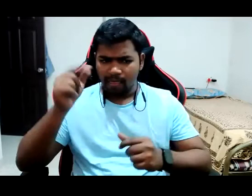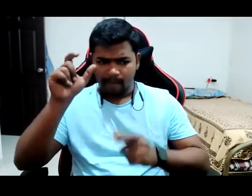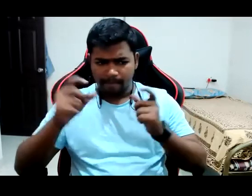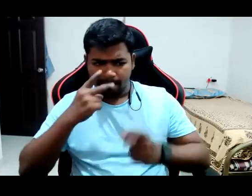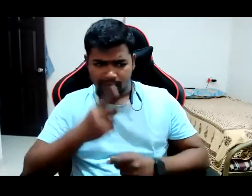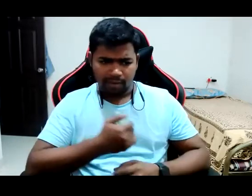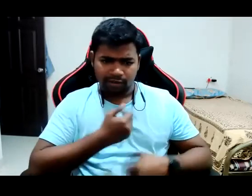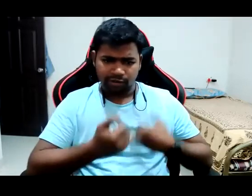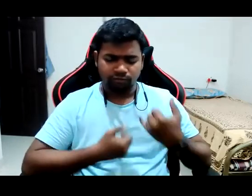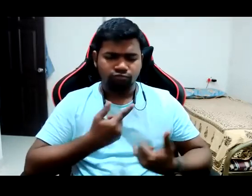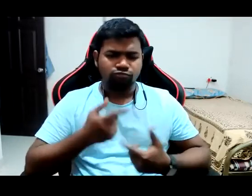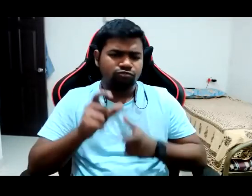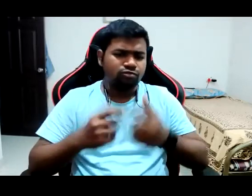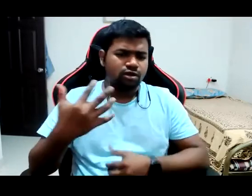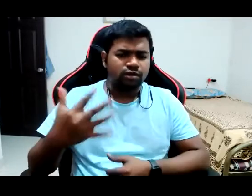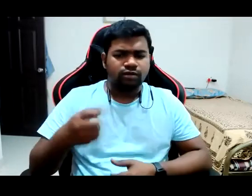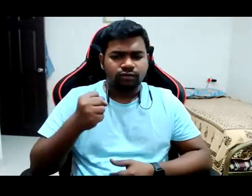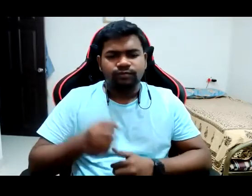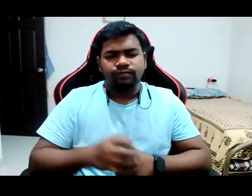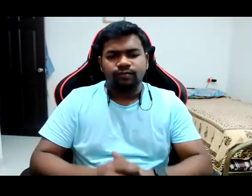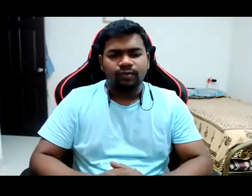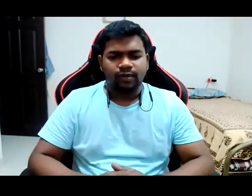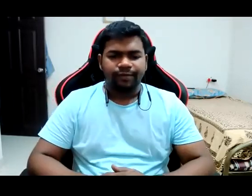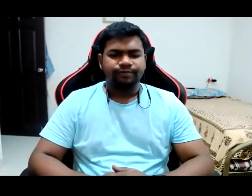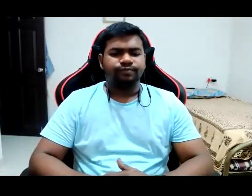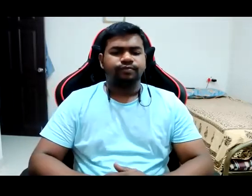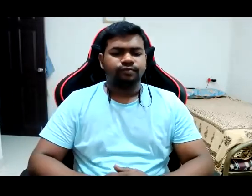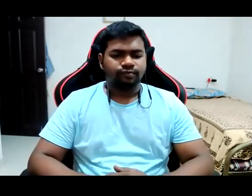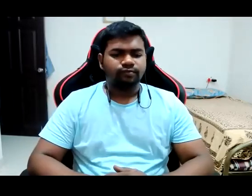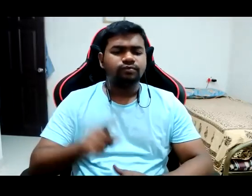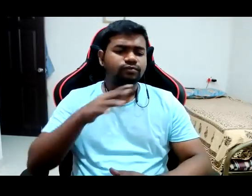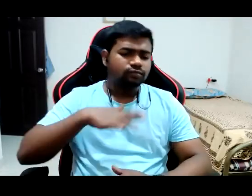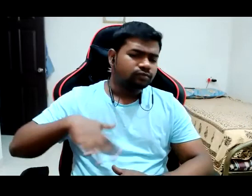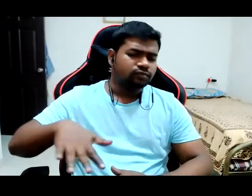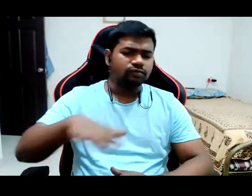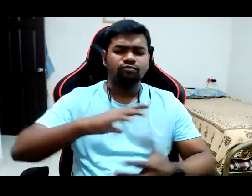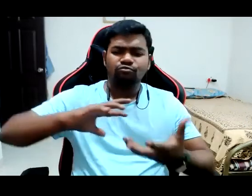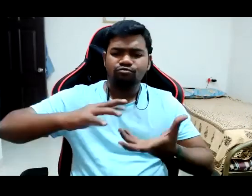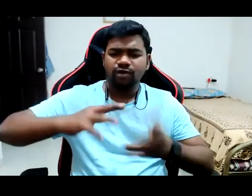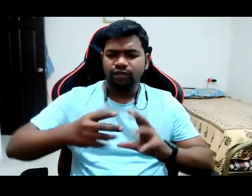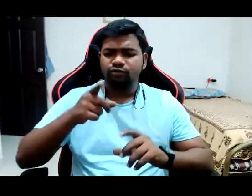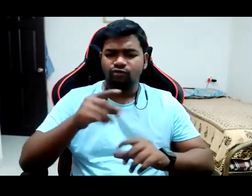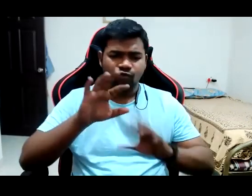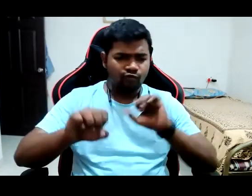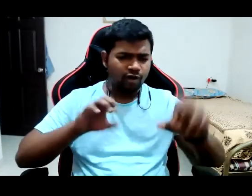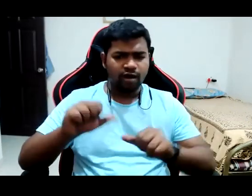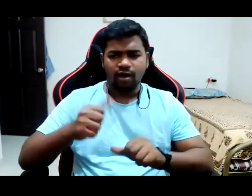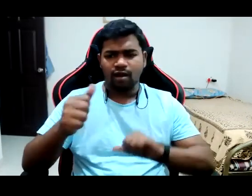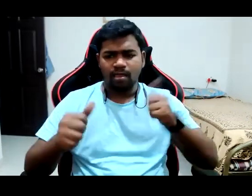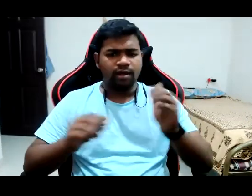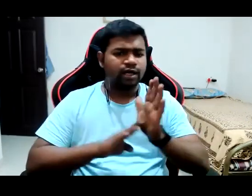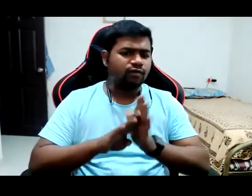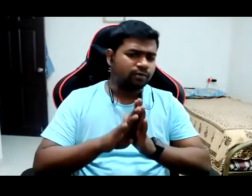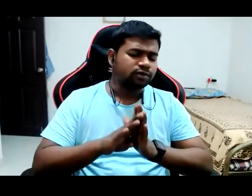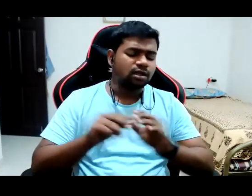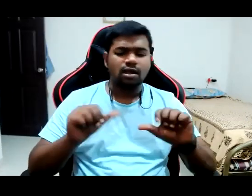it. And the ideas channel really should be the platform or the mechanism through which you find other developers and